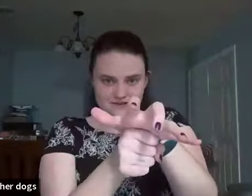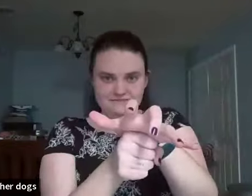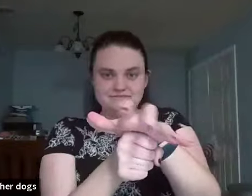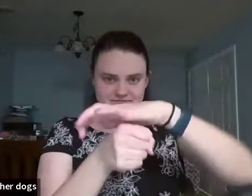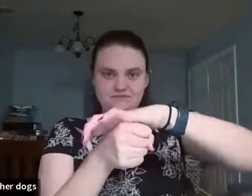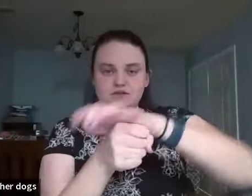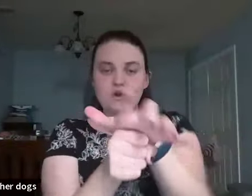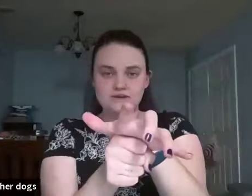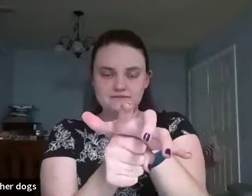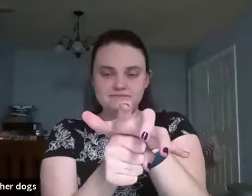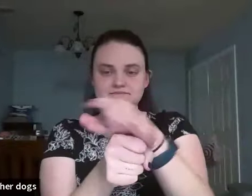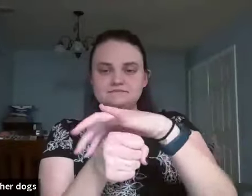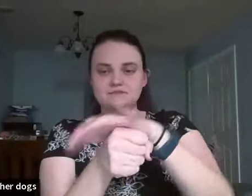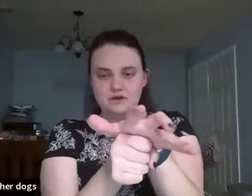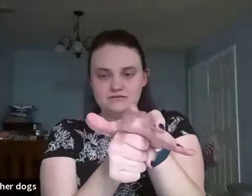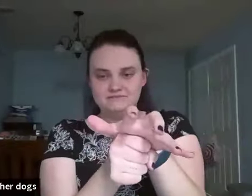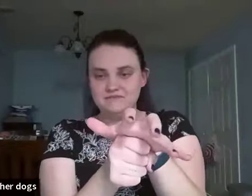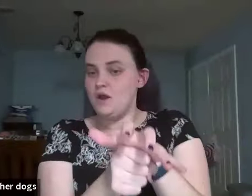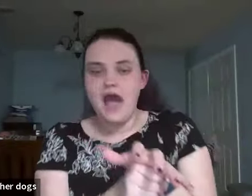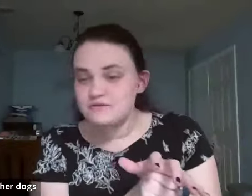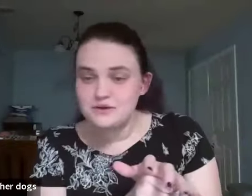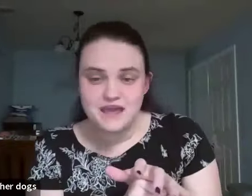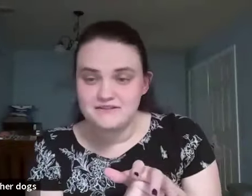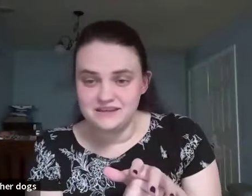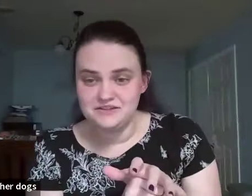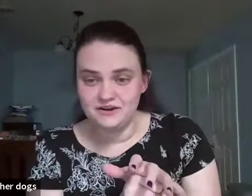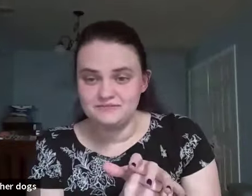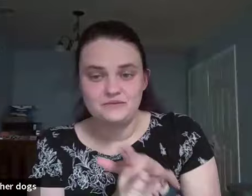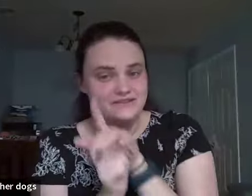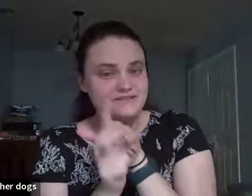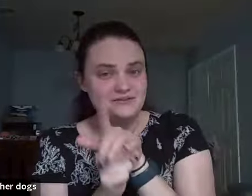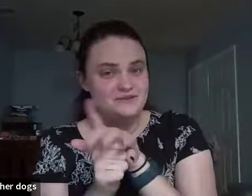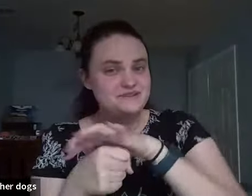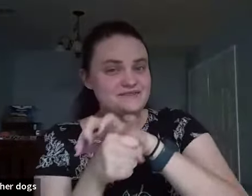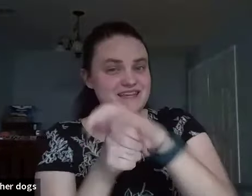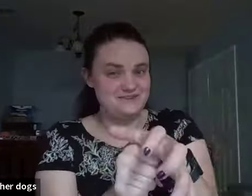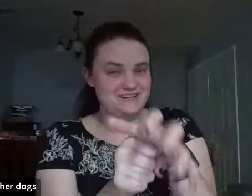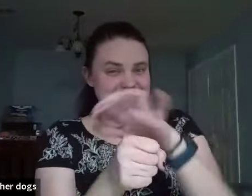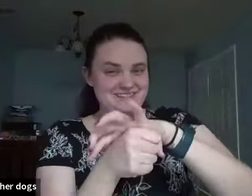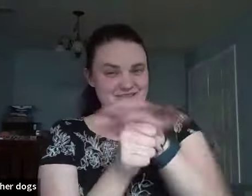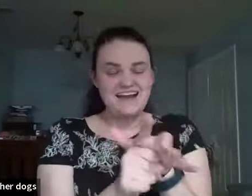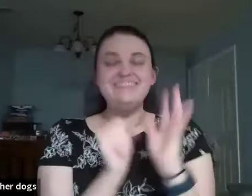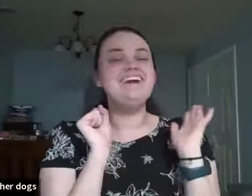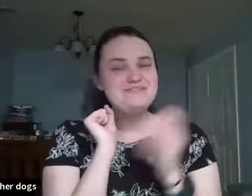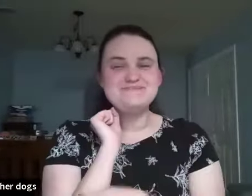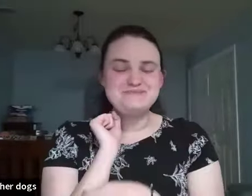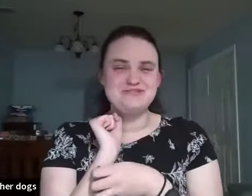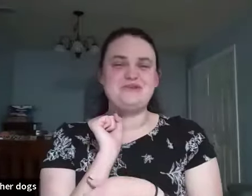COVID, COVID. COVID. I don't think we have either. I don't think we've done the sign for egotistical. I love when people throw